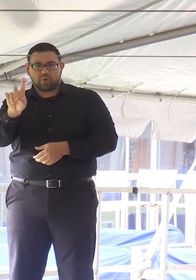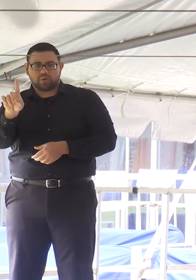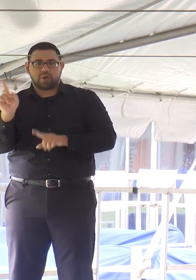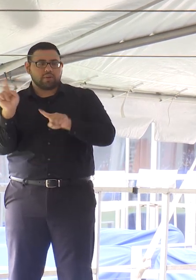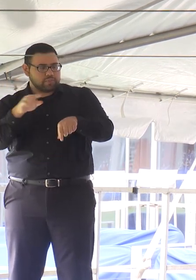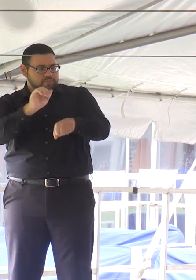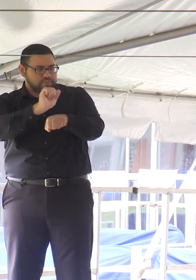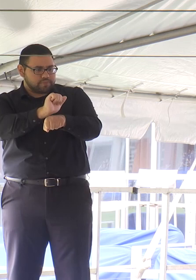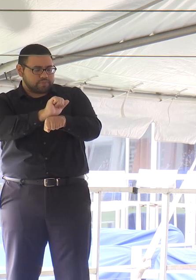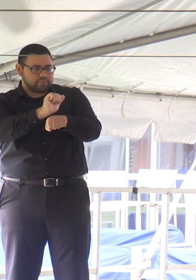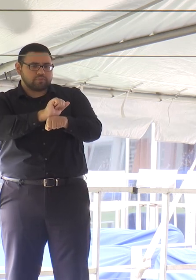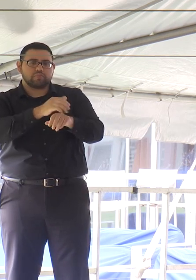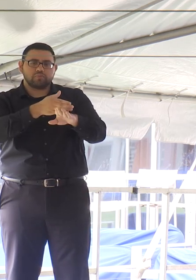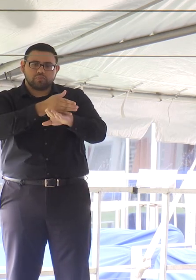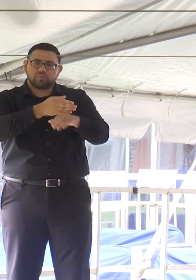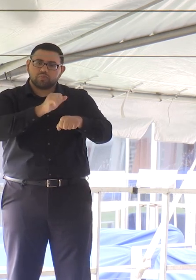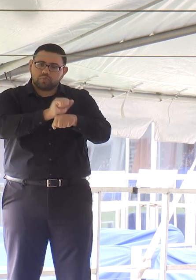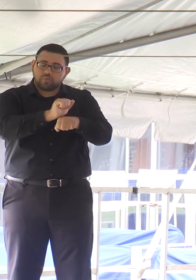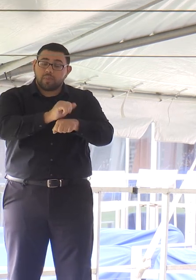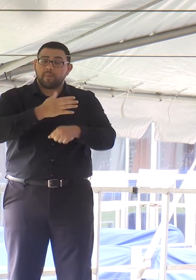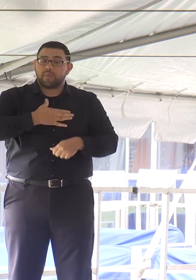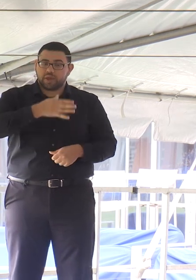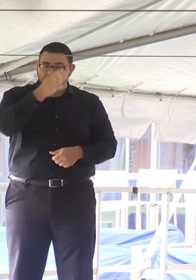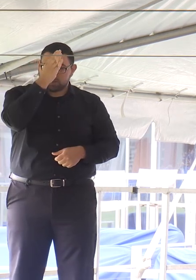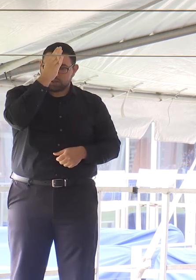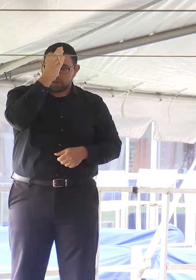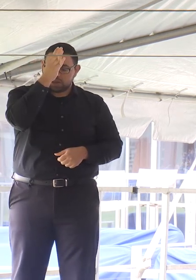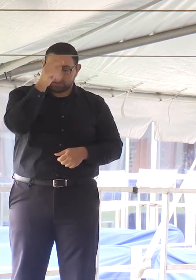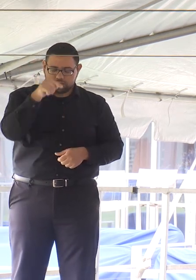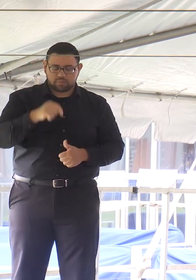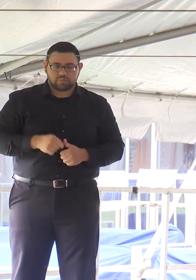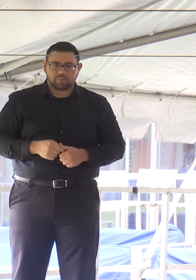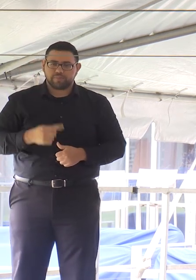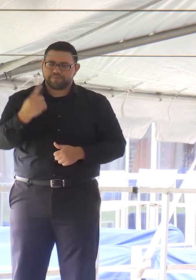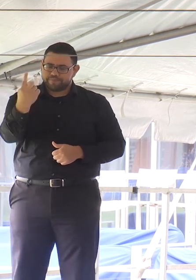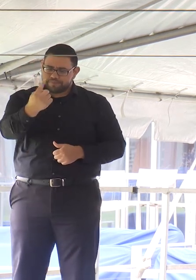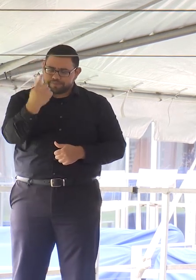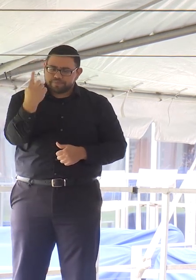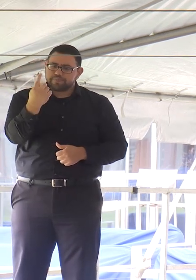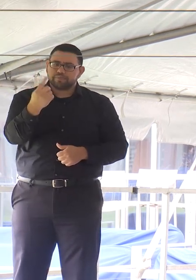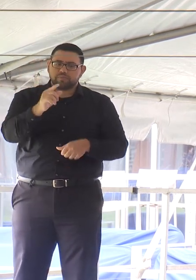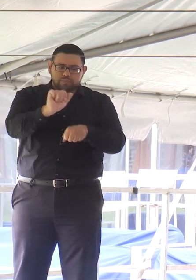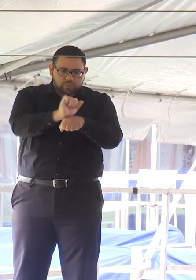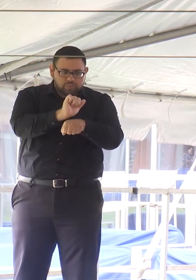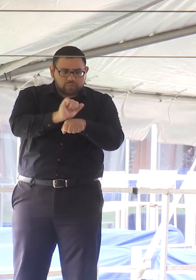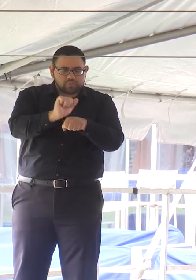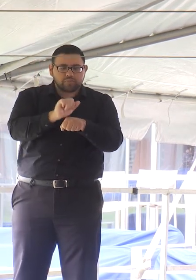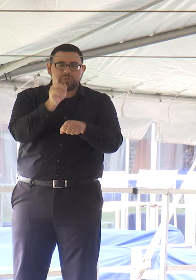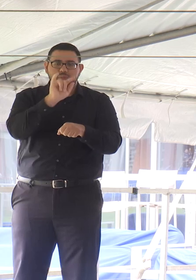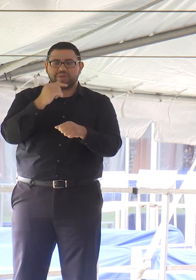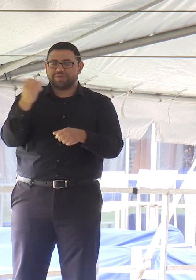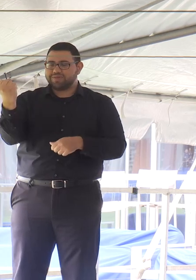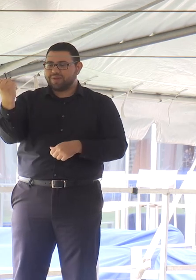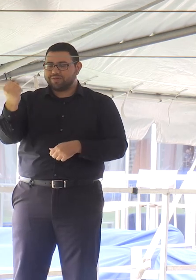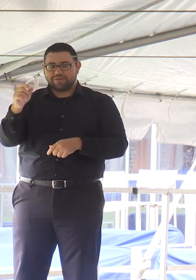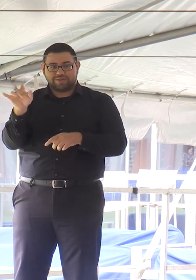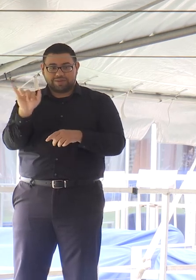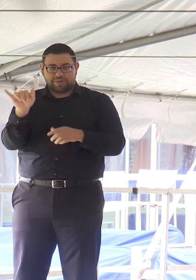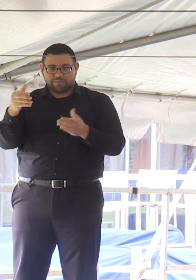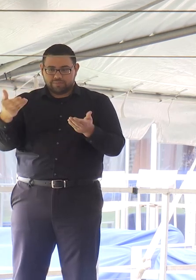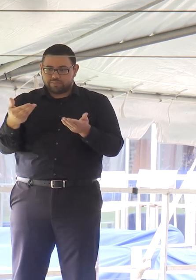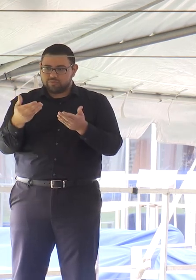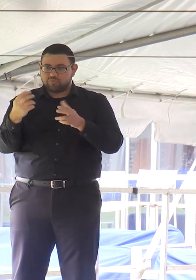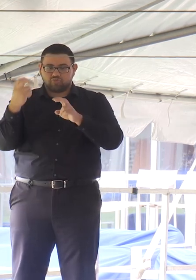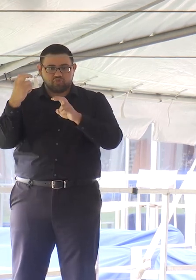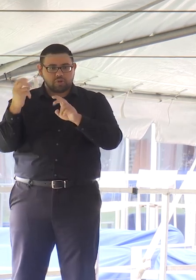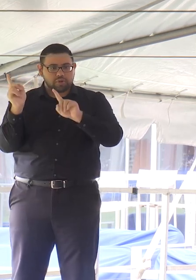straight to the lumberyard and work. And my dad he always worked it like on Saturday, the cement trucks came in